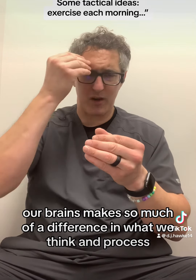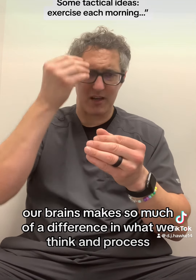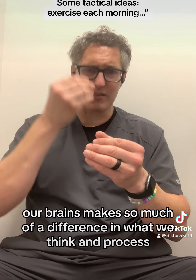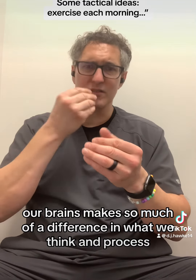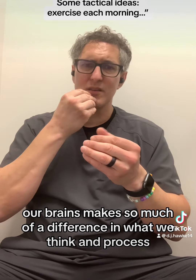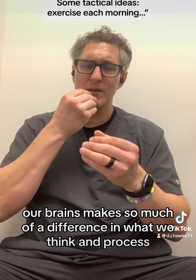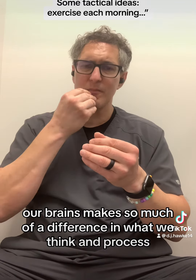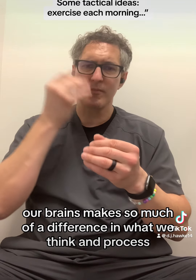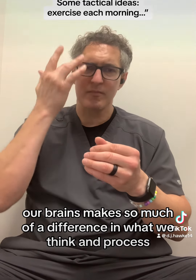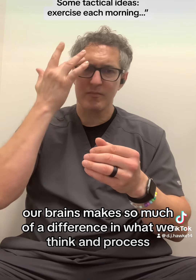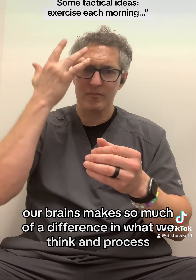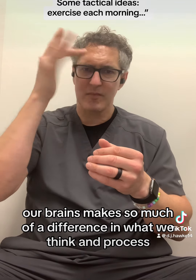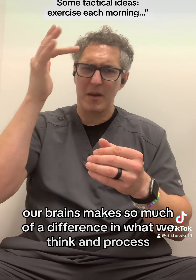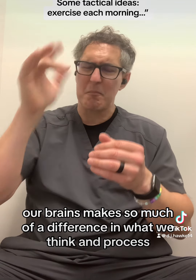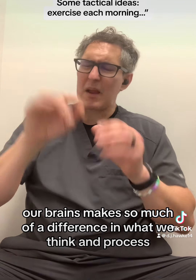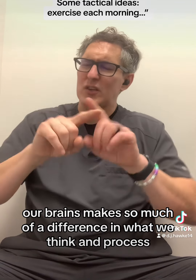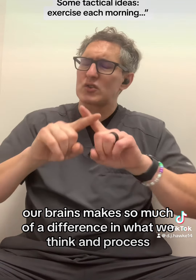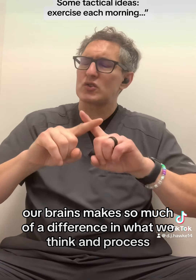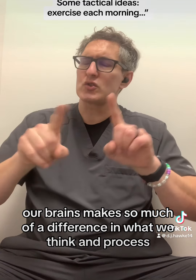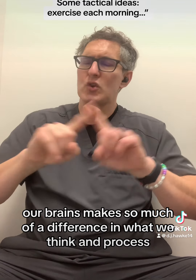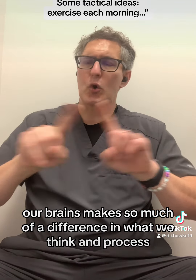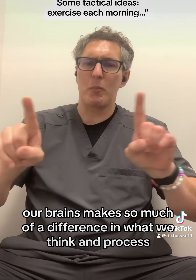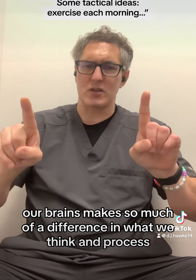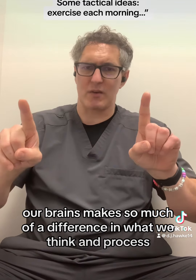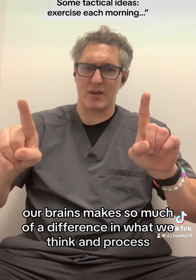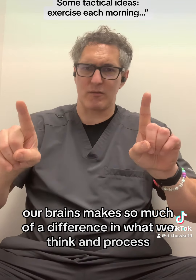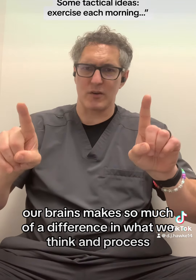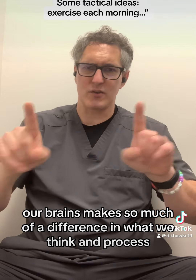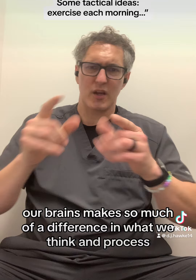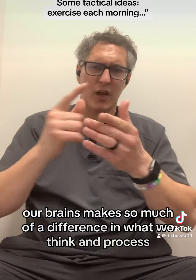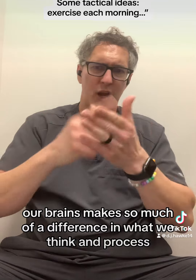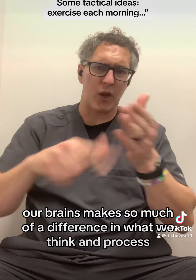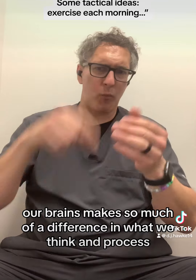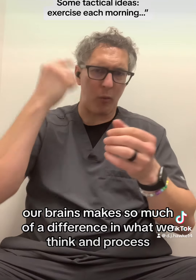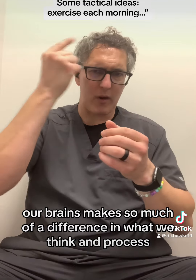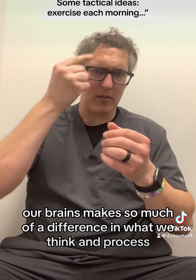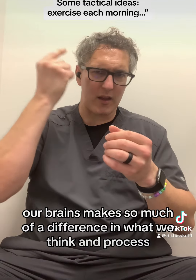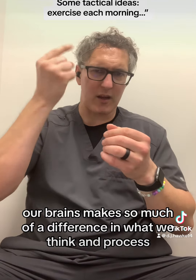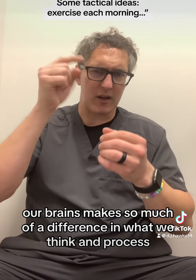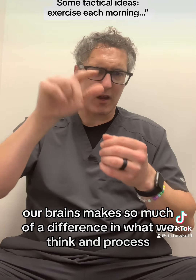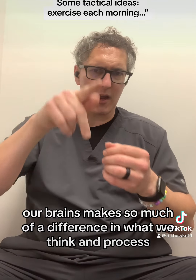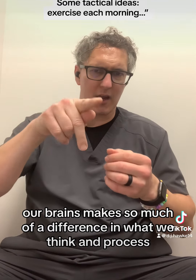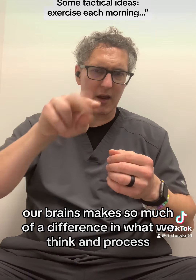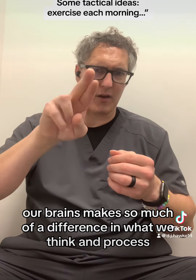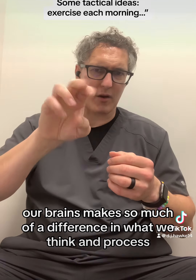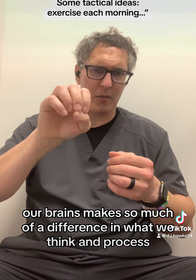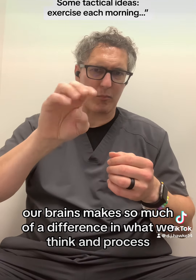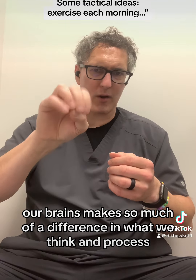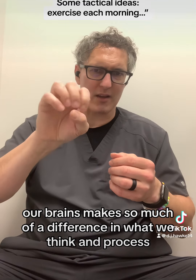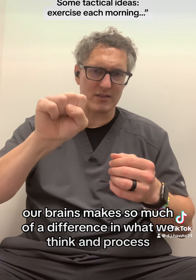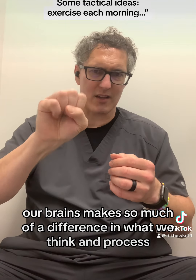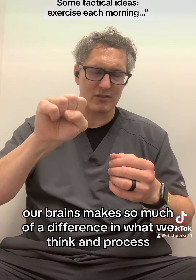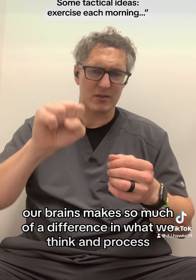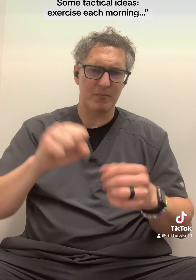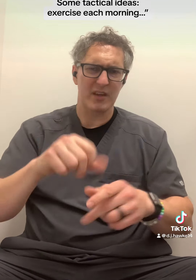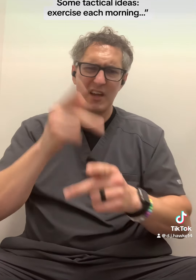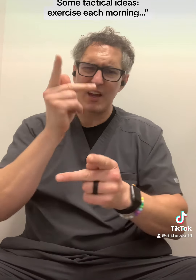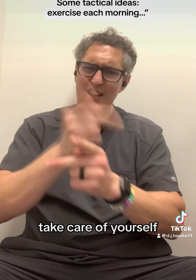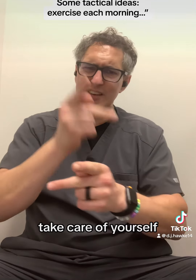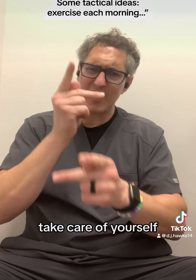brains makes so much of a difference in what we think and process. Take